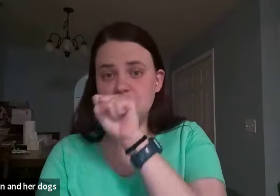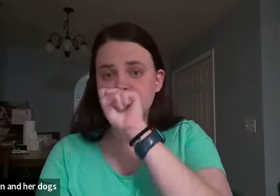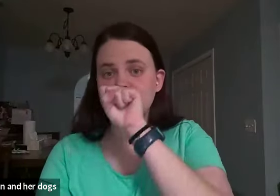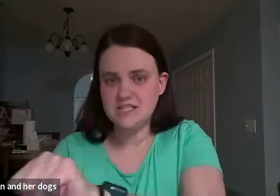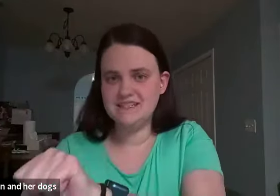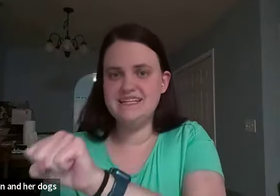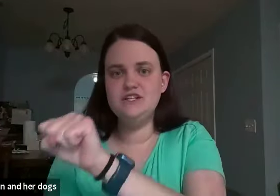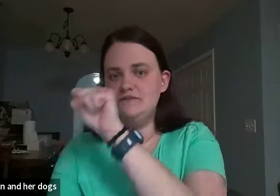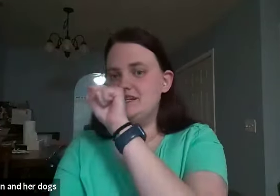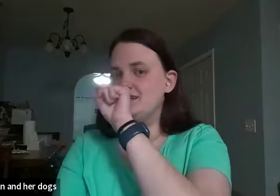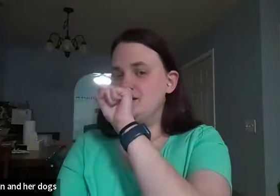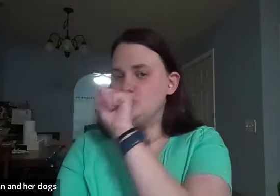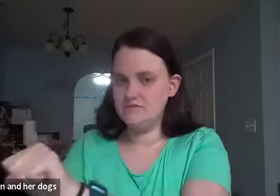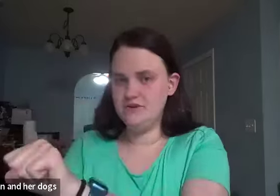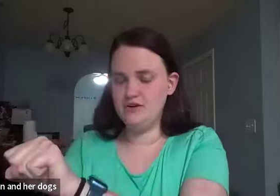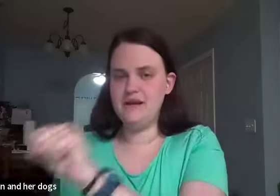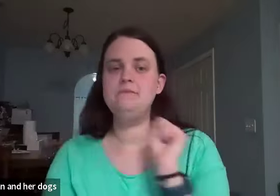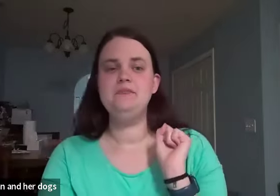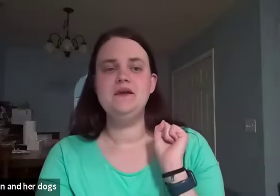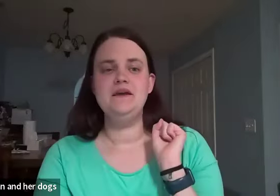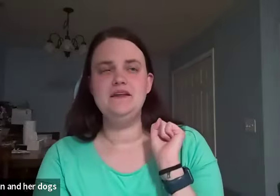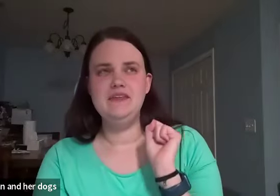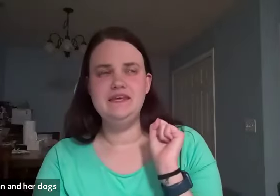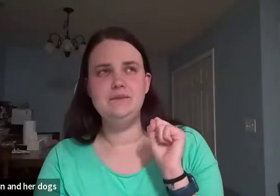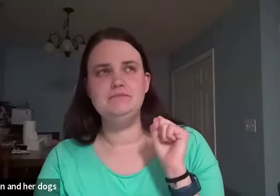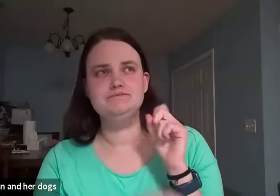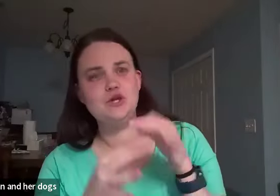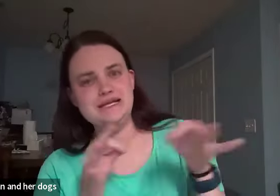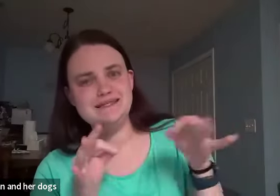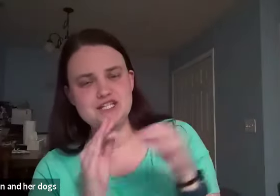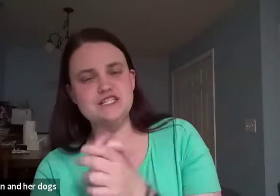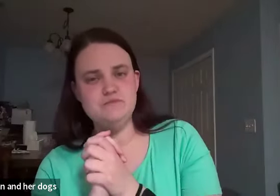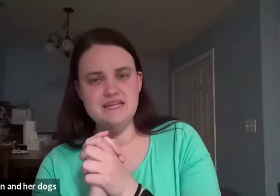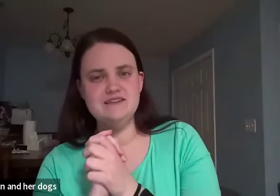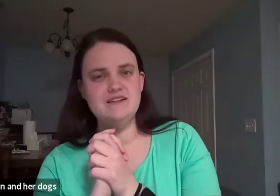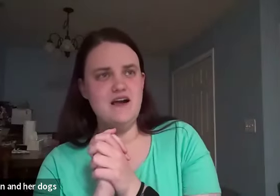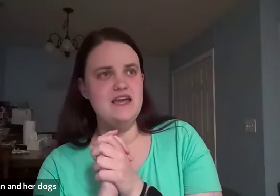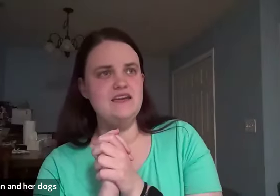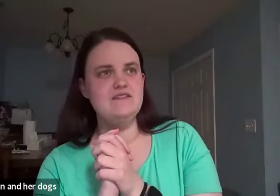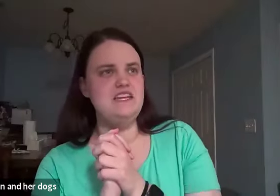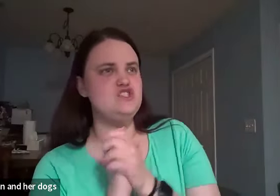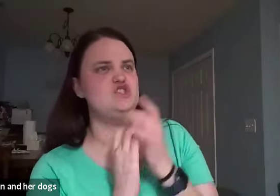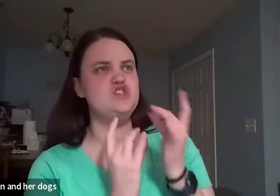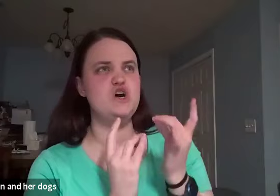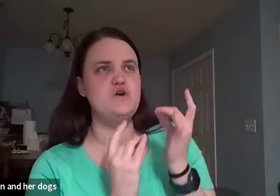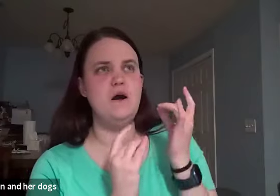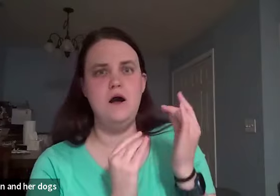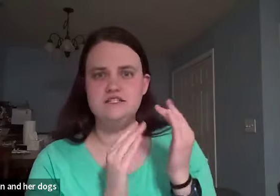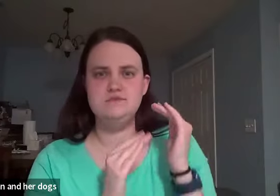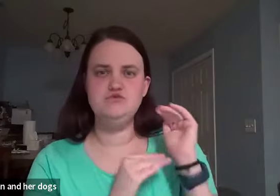just kiss your fist and you put it away. The translation is basically like, it's so awesome. You